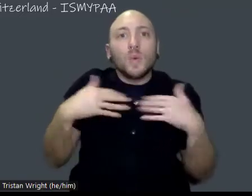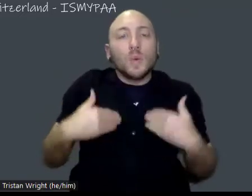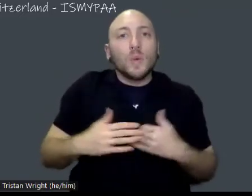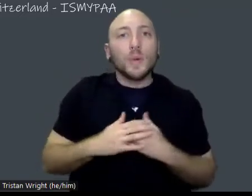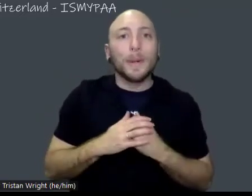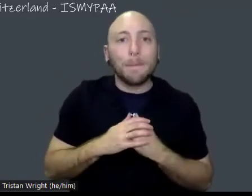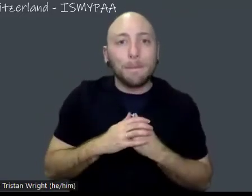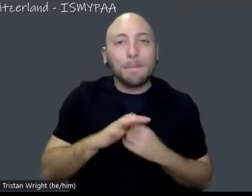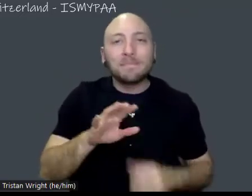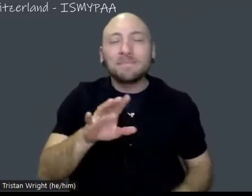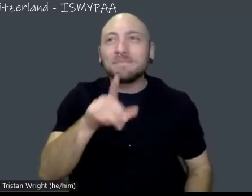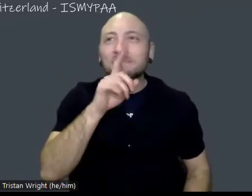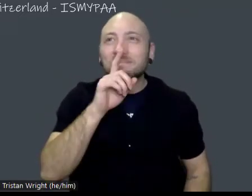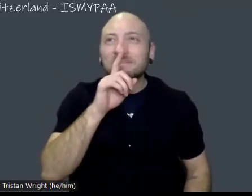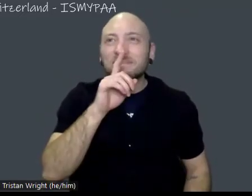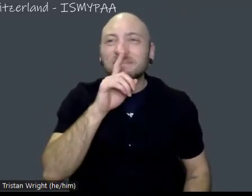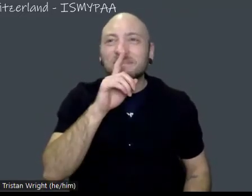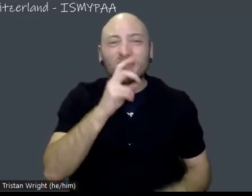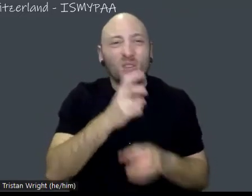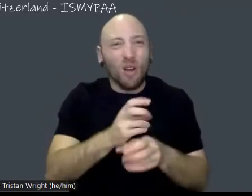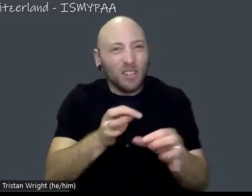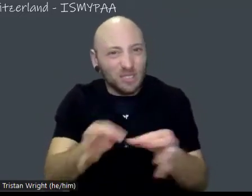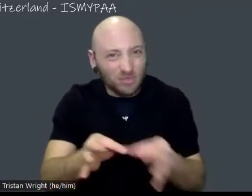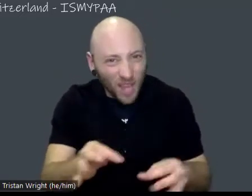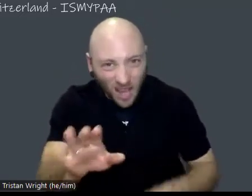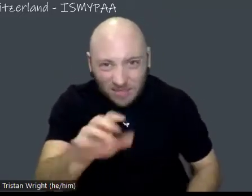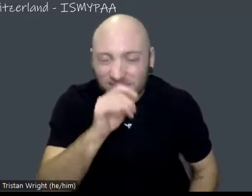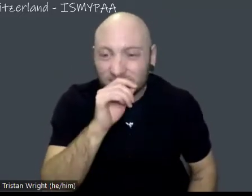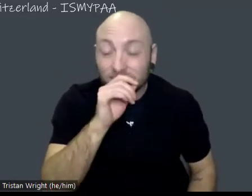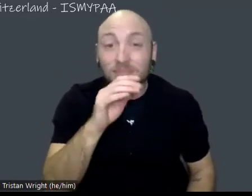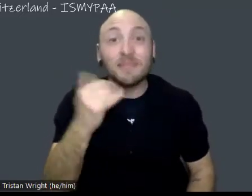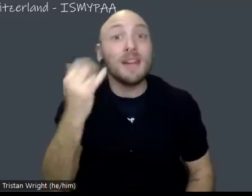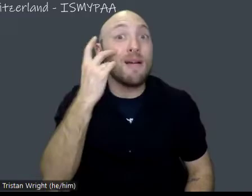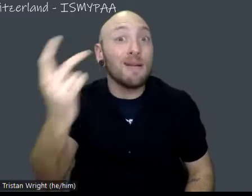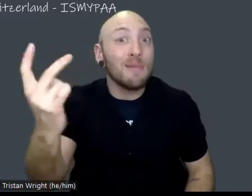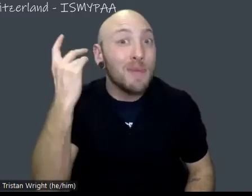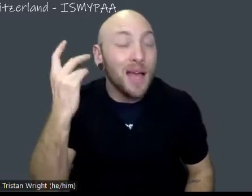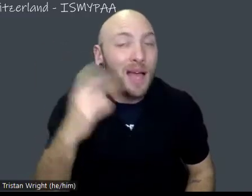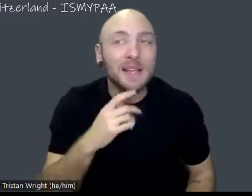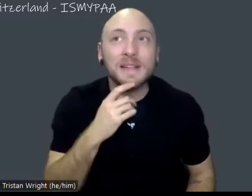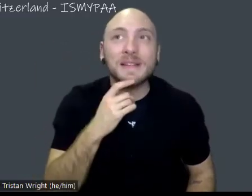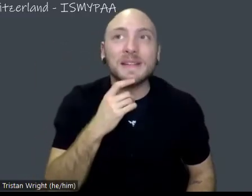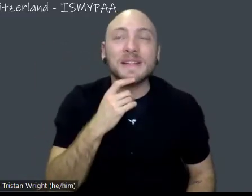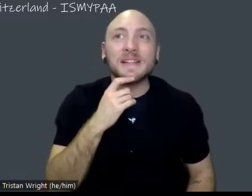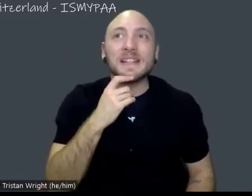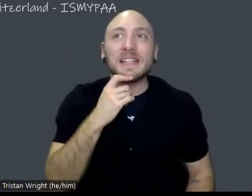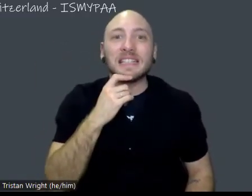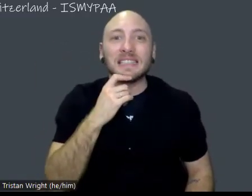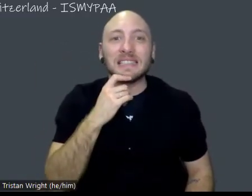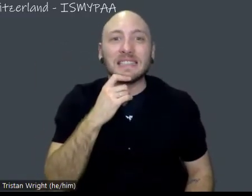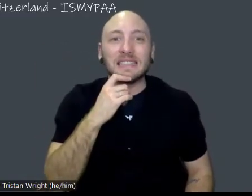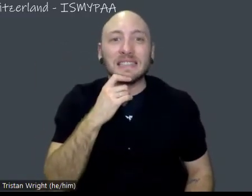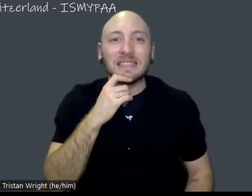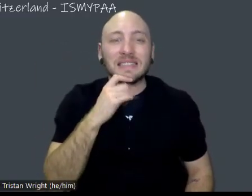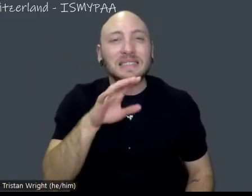it's very difficult for me to describe what I know now for sure, and it's not as it has not been